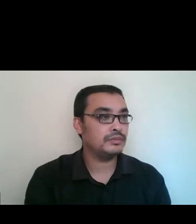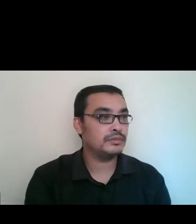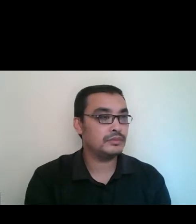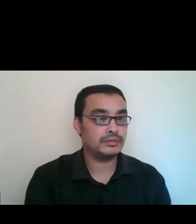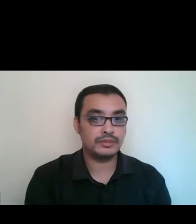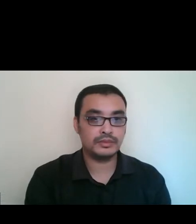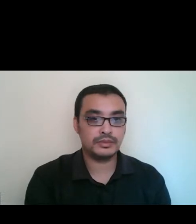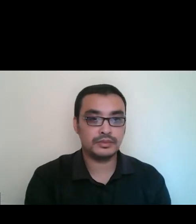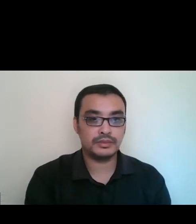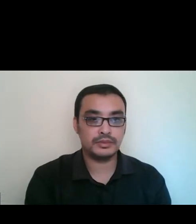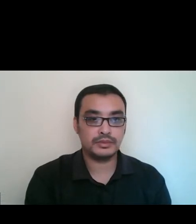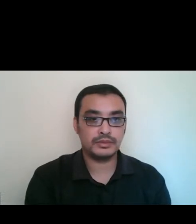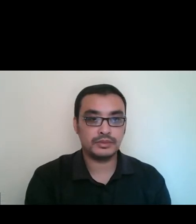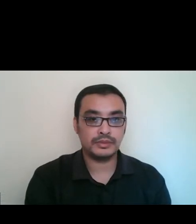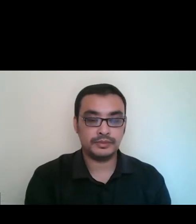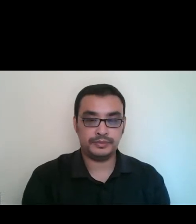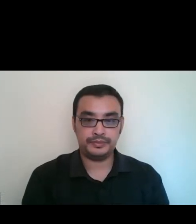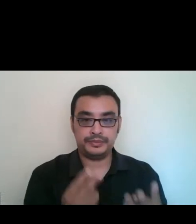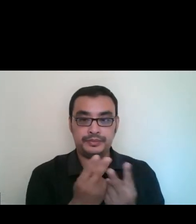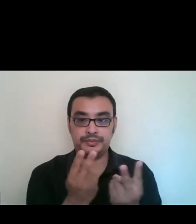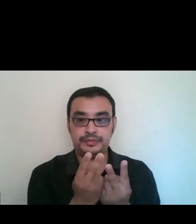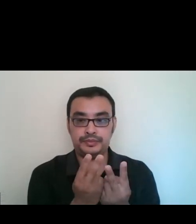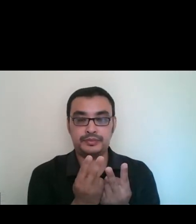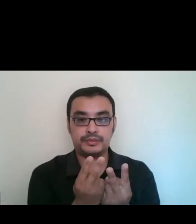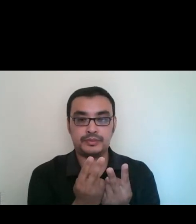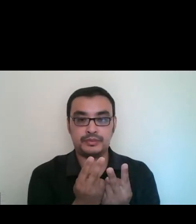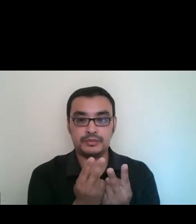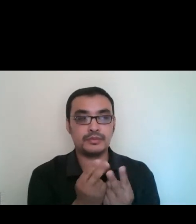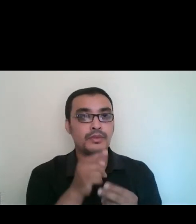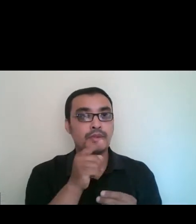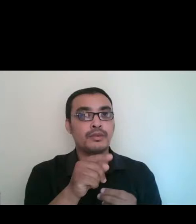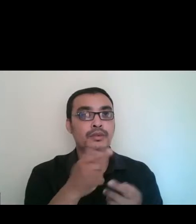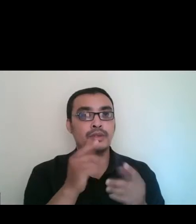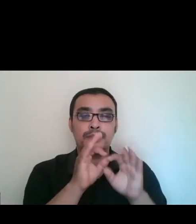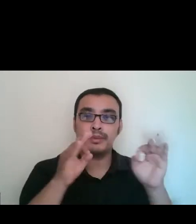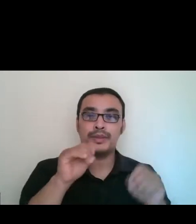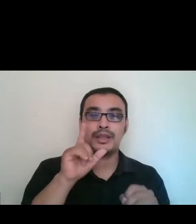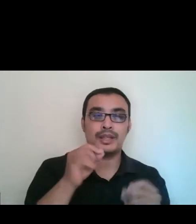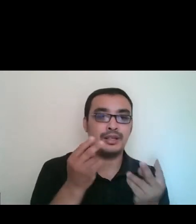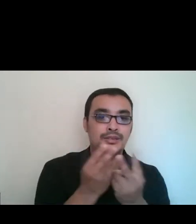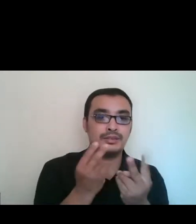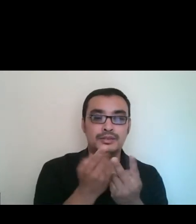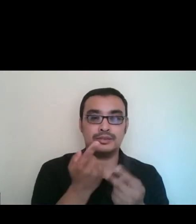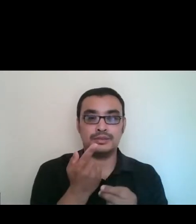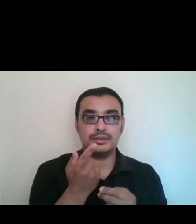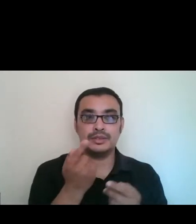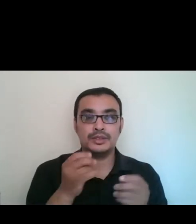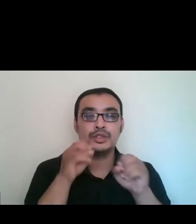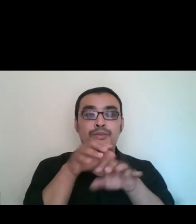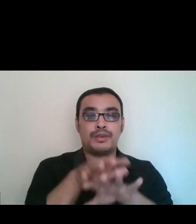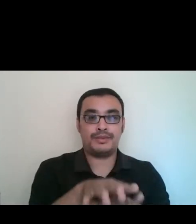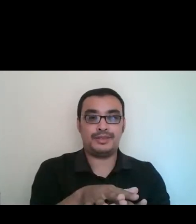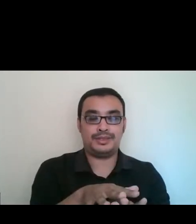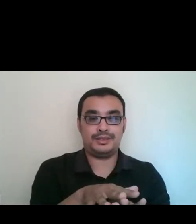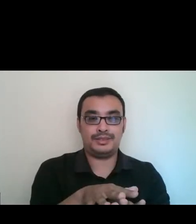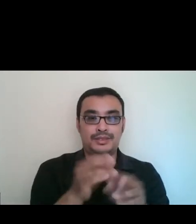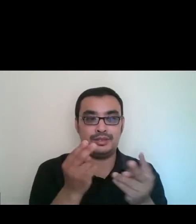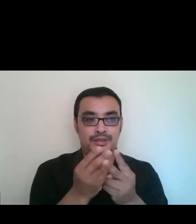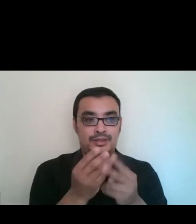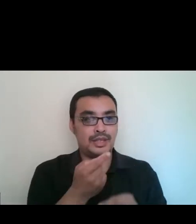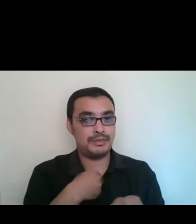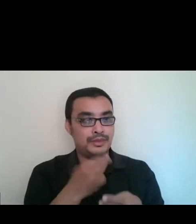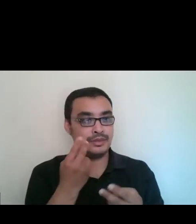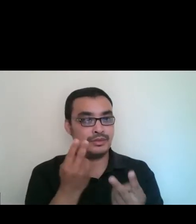So it's like that, what is about the diversity, how we are inclusive for, like we have a